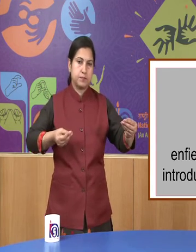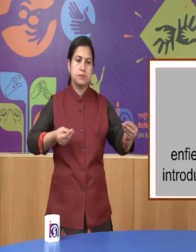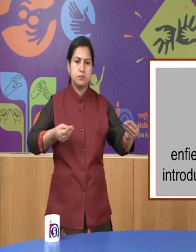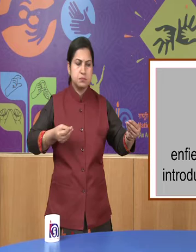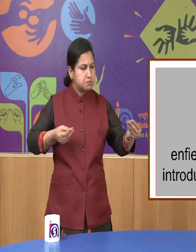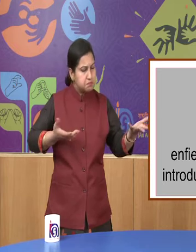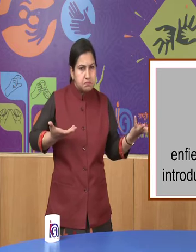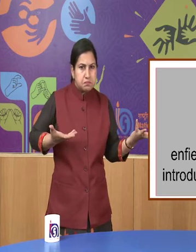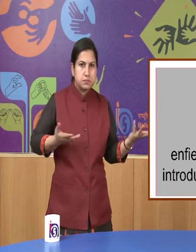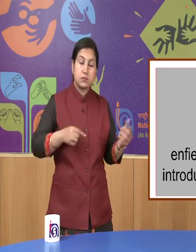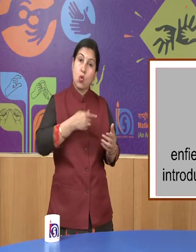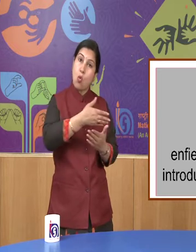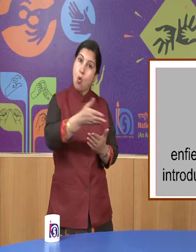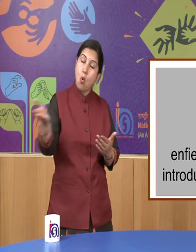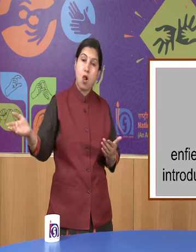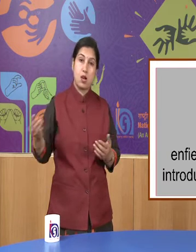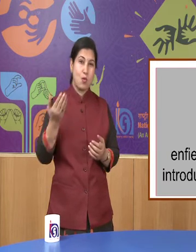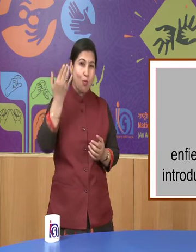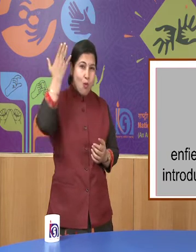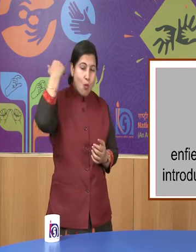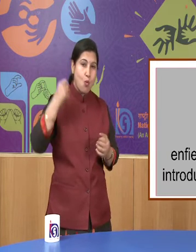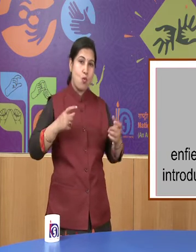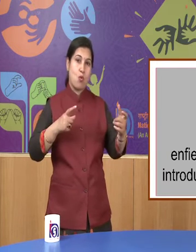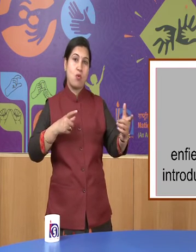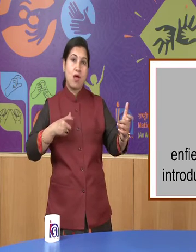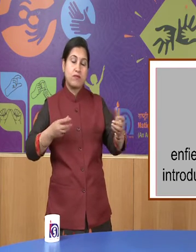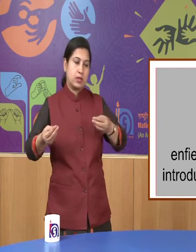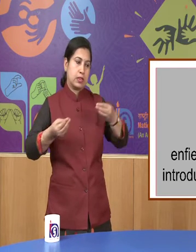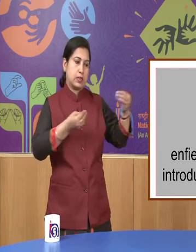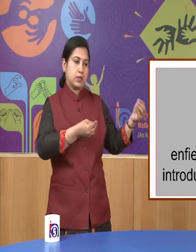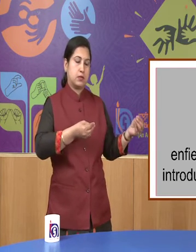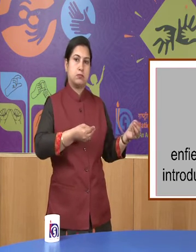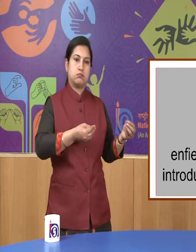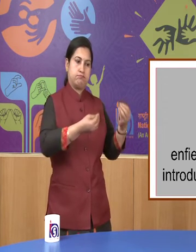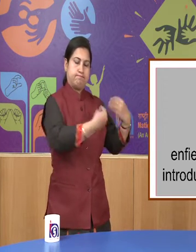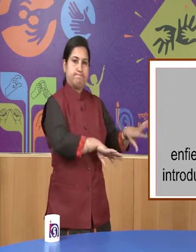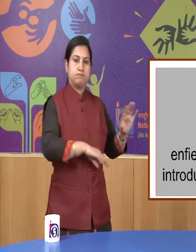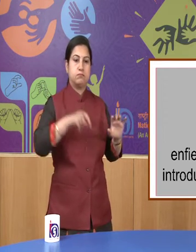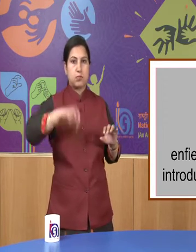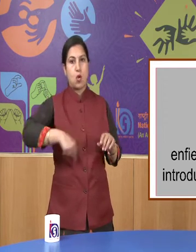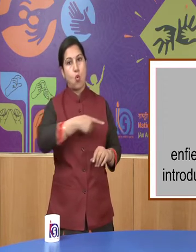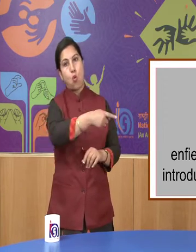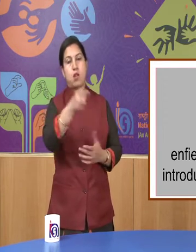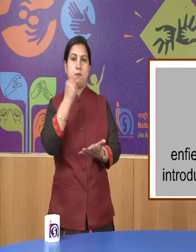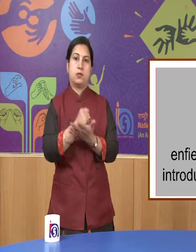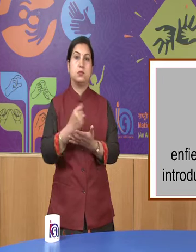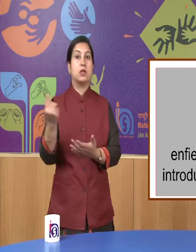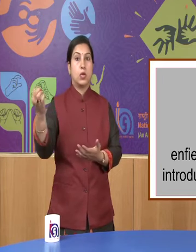So, all the old rifles were to be exchanged with the new one.